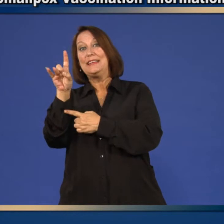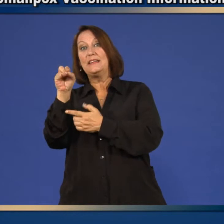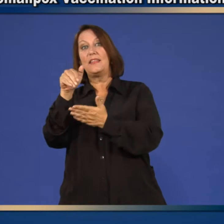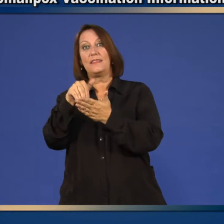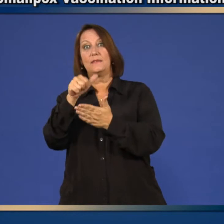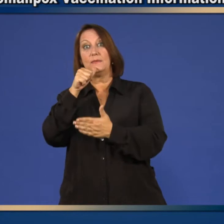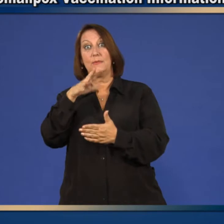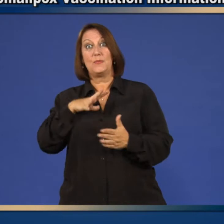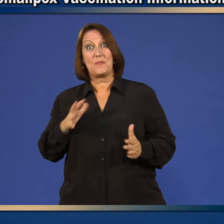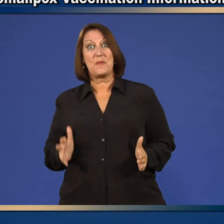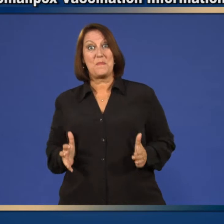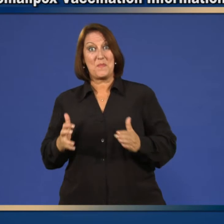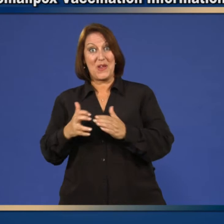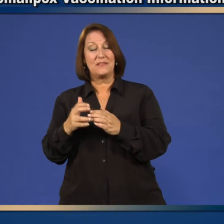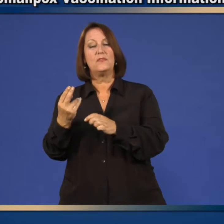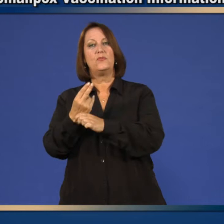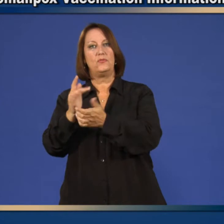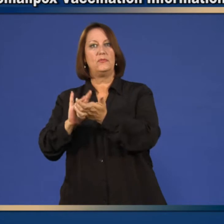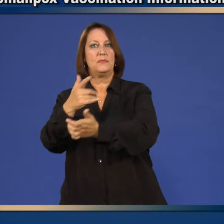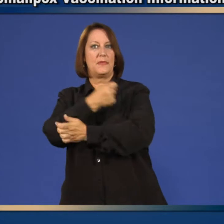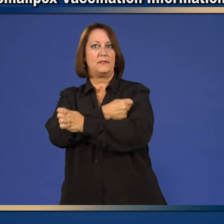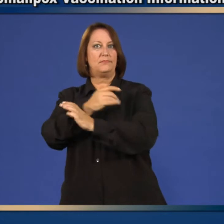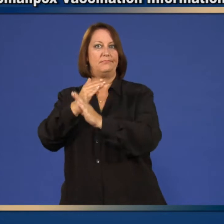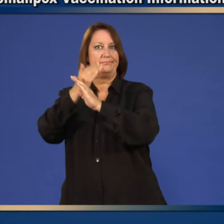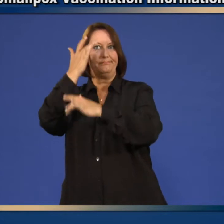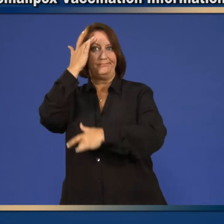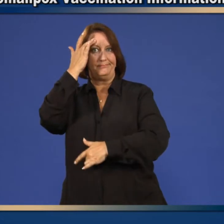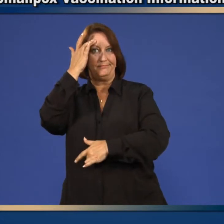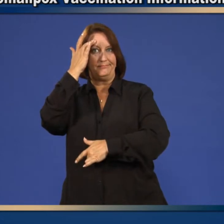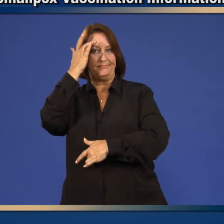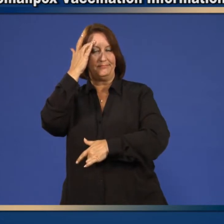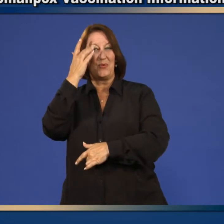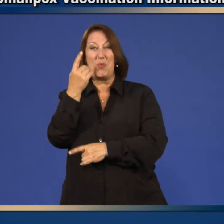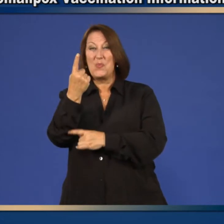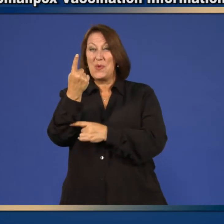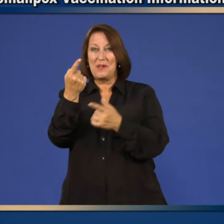280,000 pregnant women who received the vaccine.